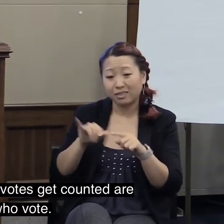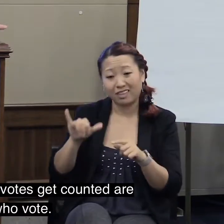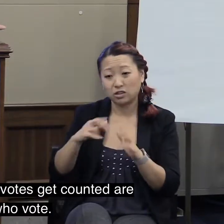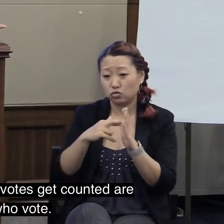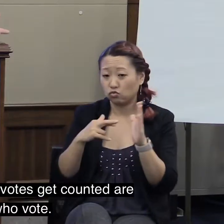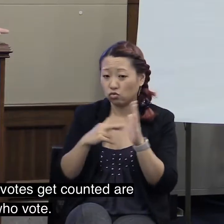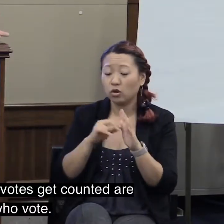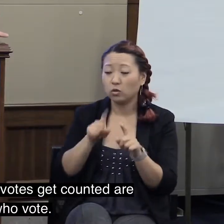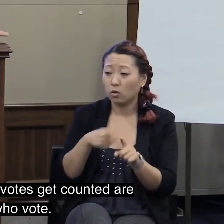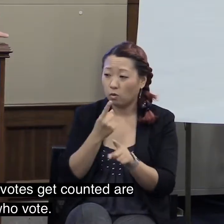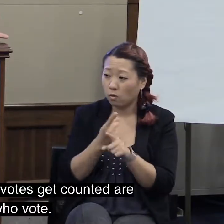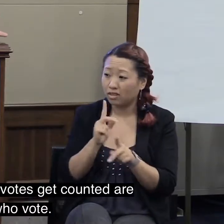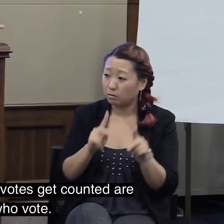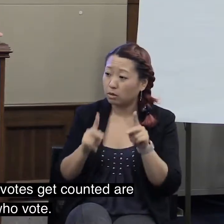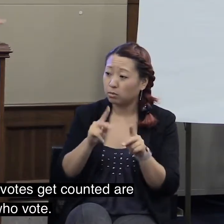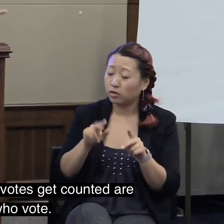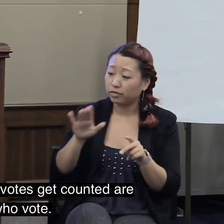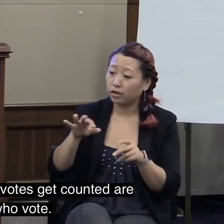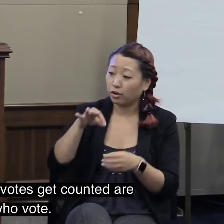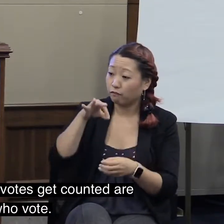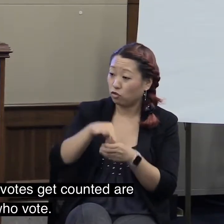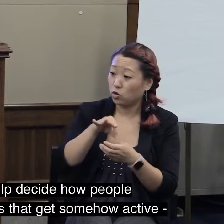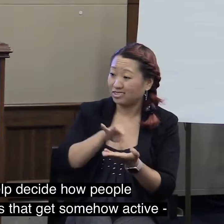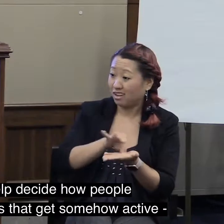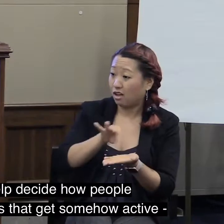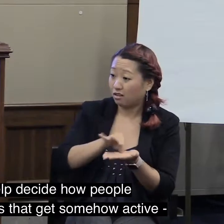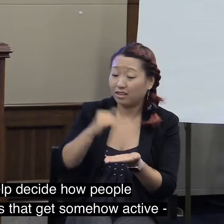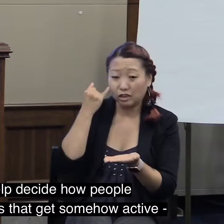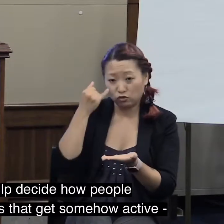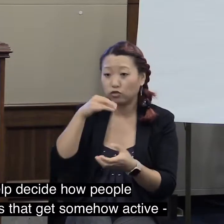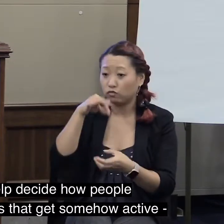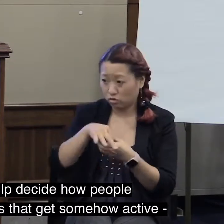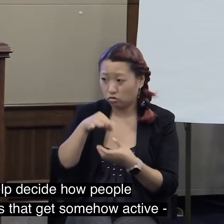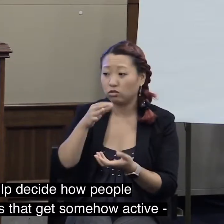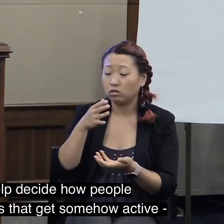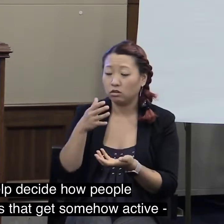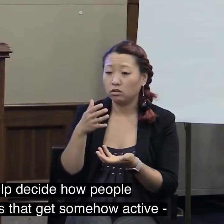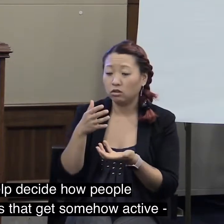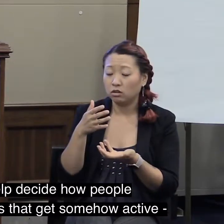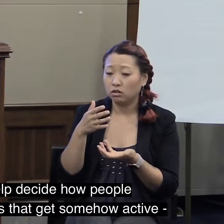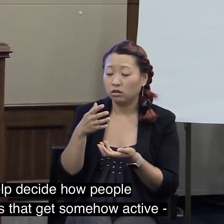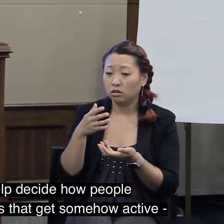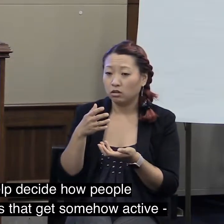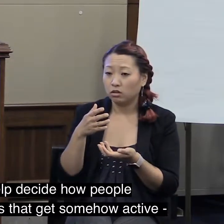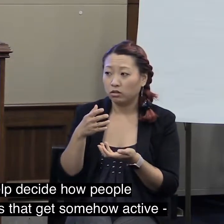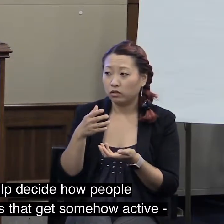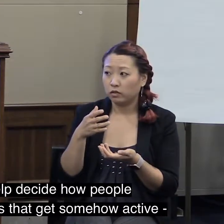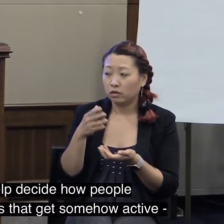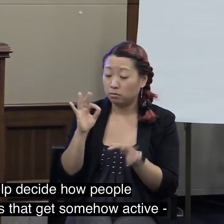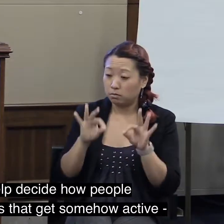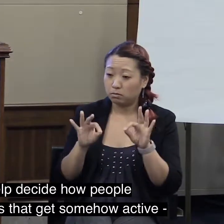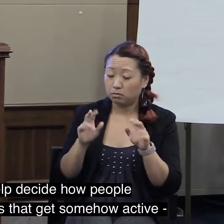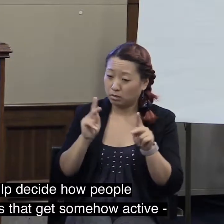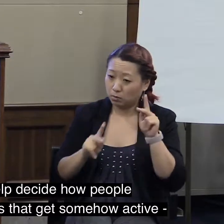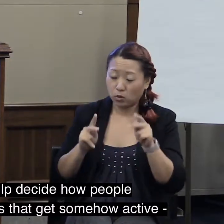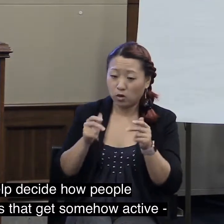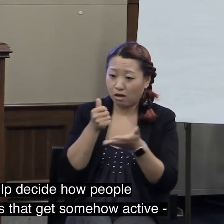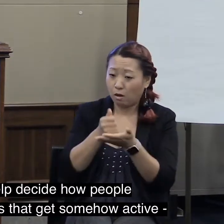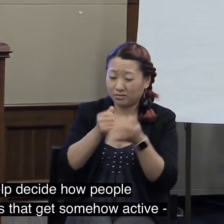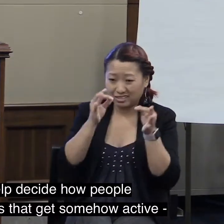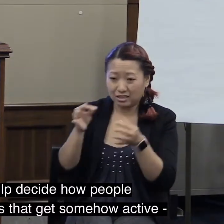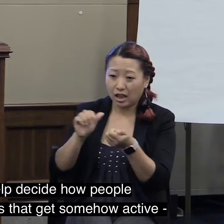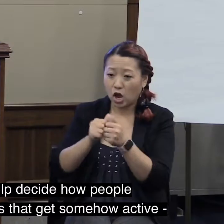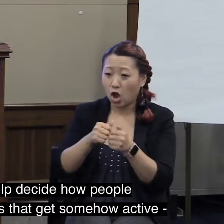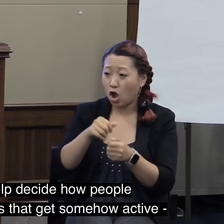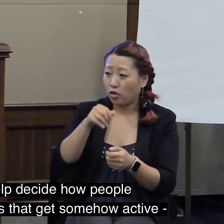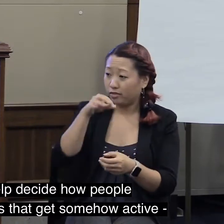people whose votes get counted are the ones who vote. The only people that help decide how people are going to vote are the ones